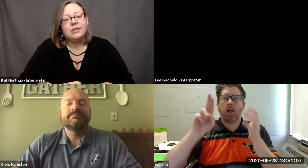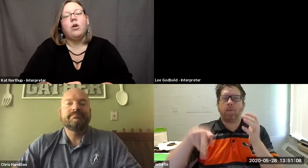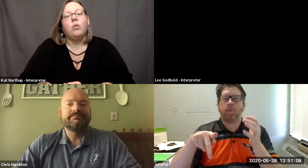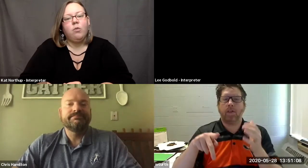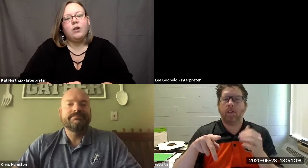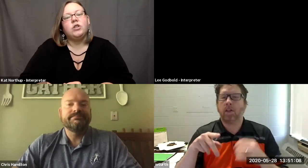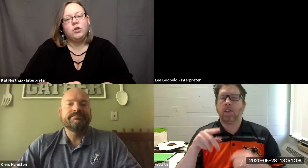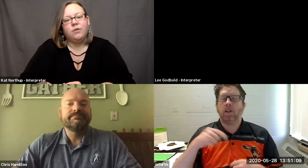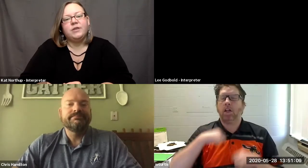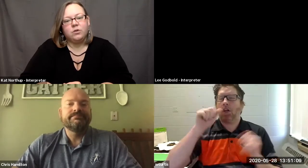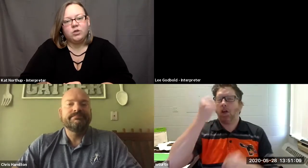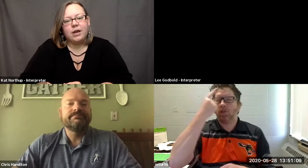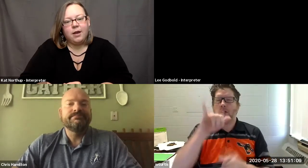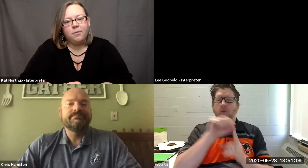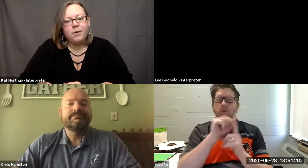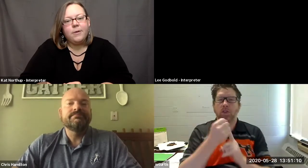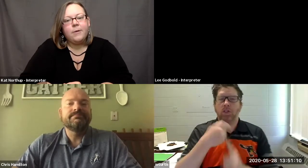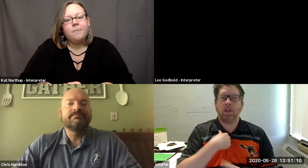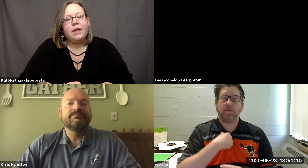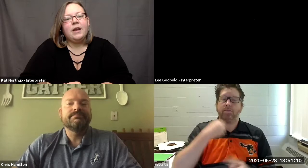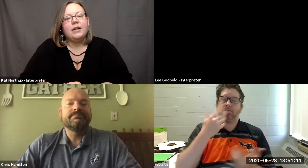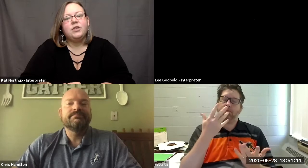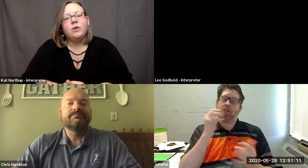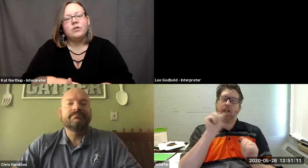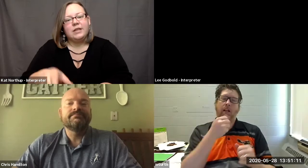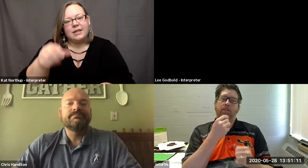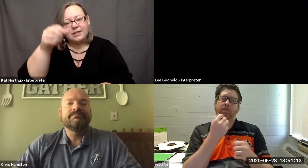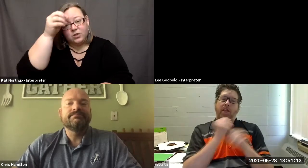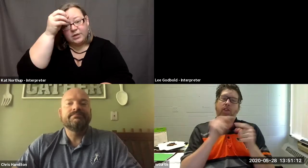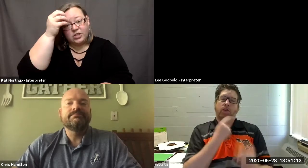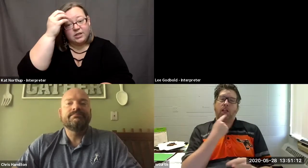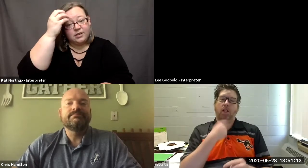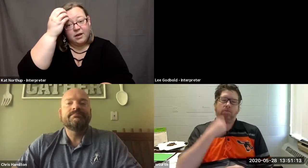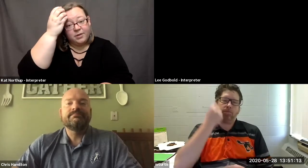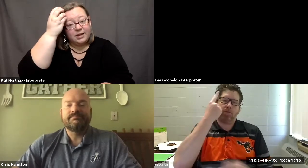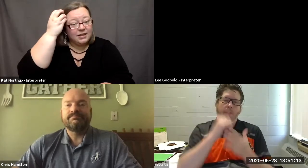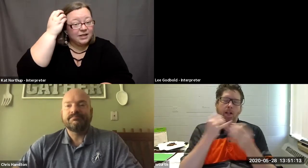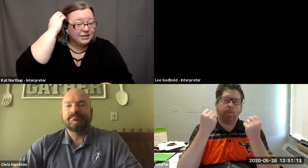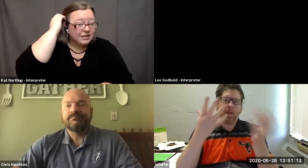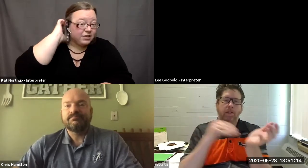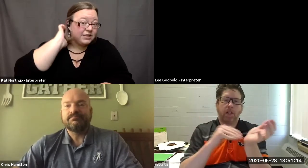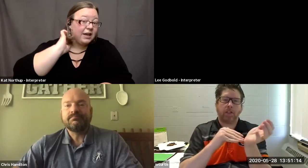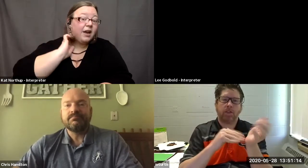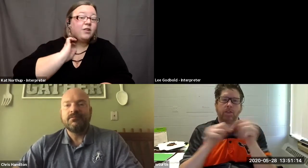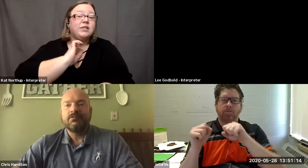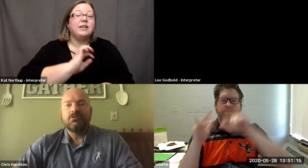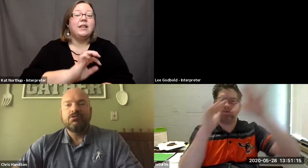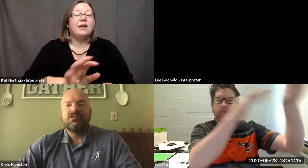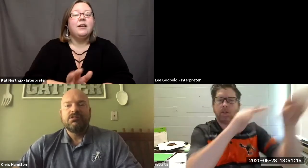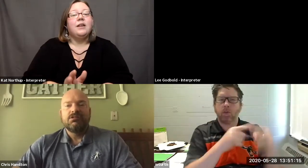are required to do a physical checkup. And I do understand that situation. I mean, I think it's safe to say I understand that